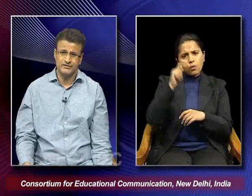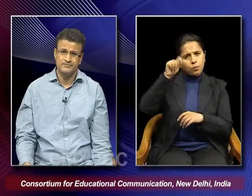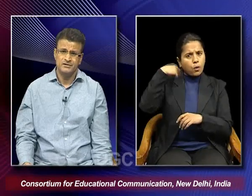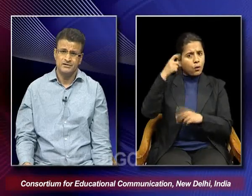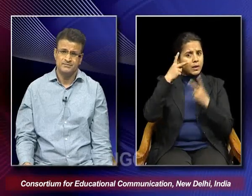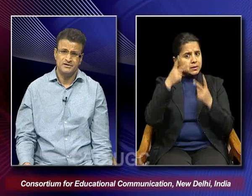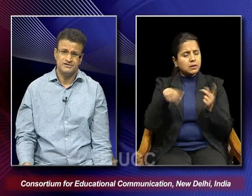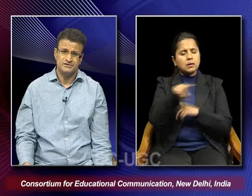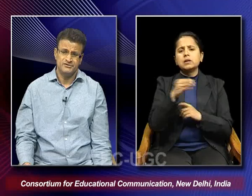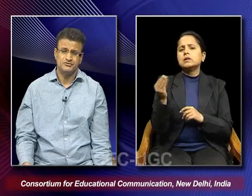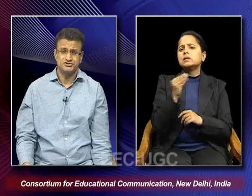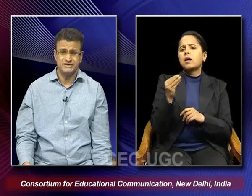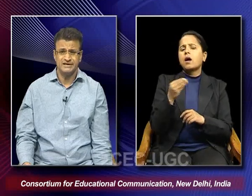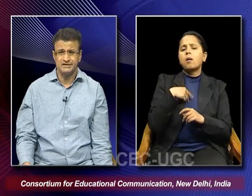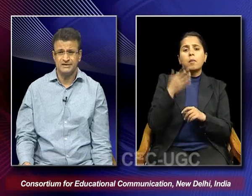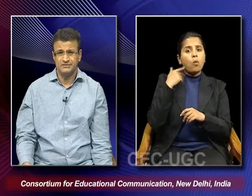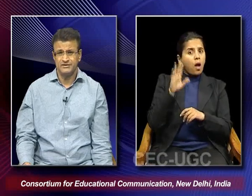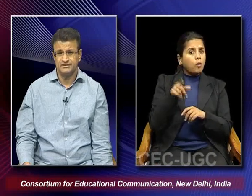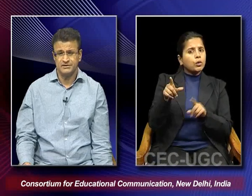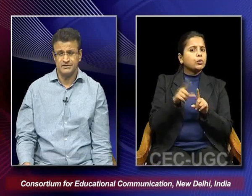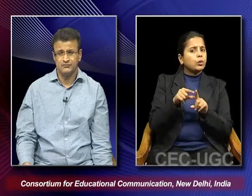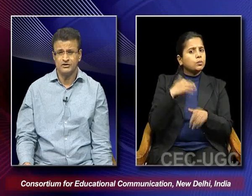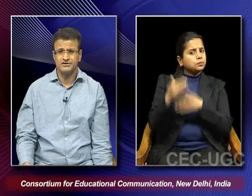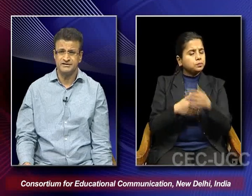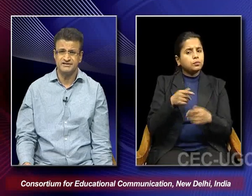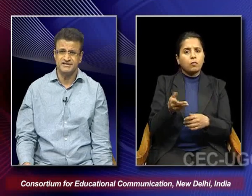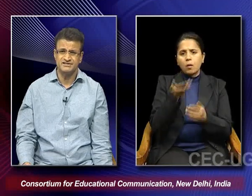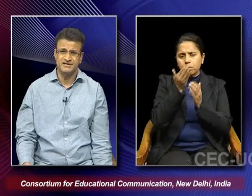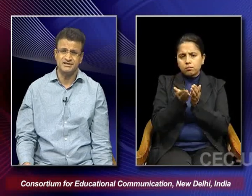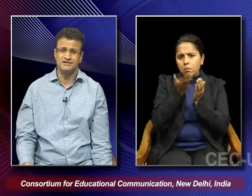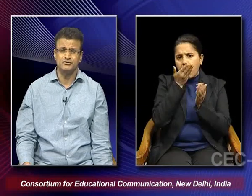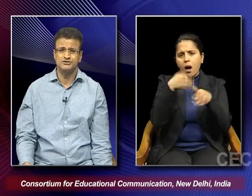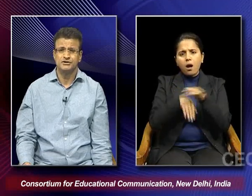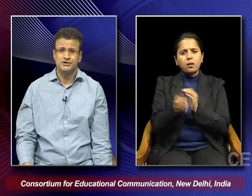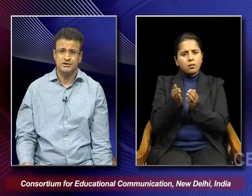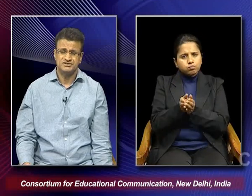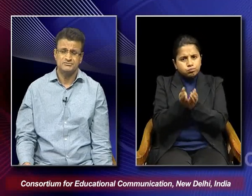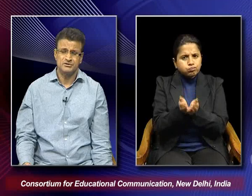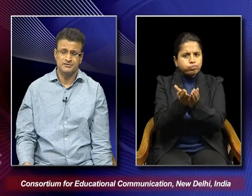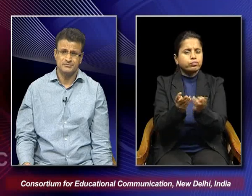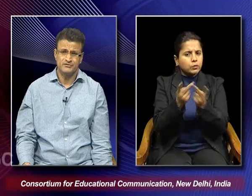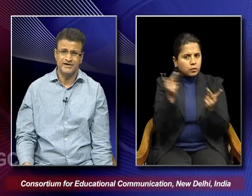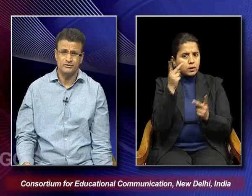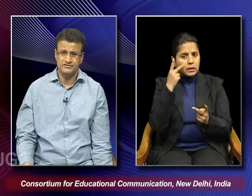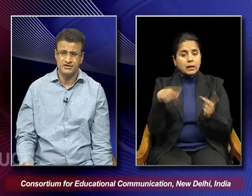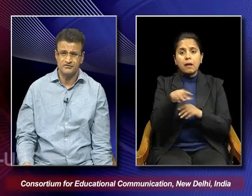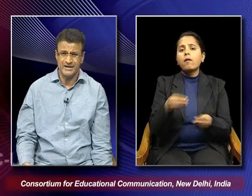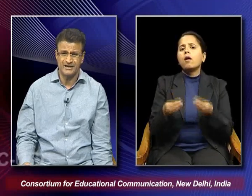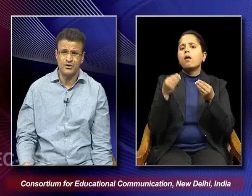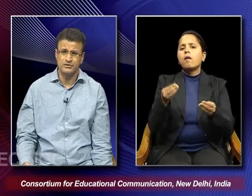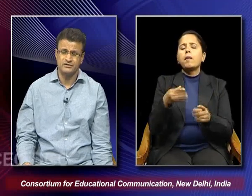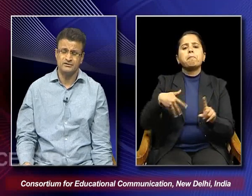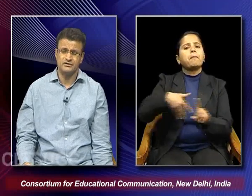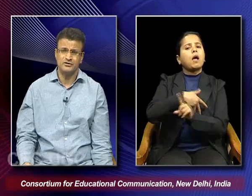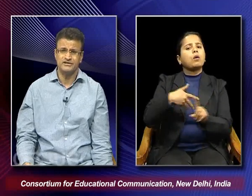of which was dealing with in water, in that sense that it was providing some kind of a